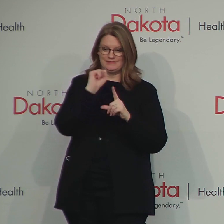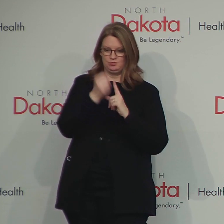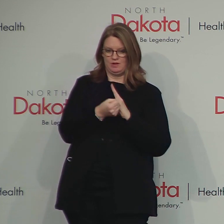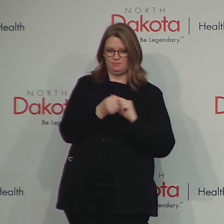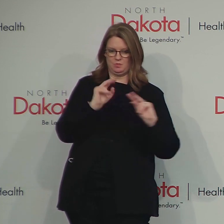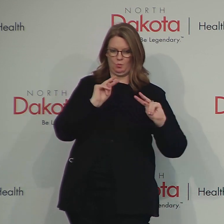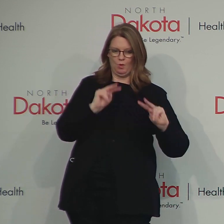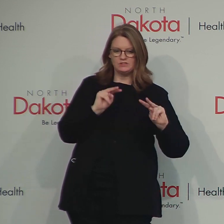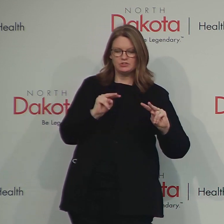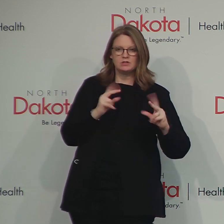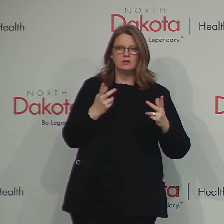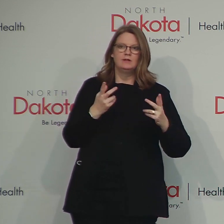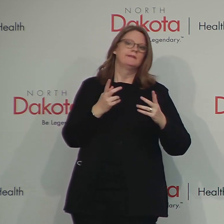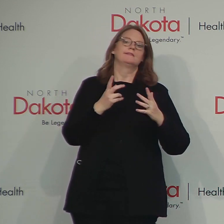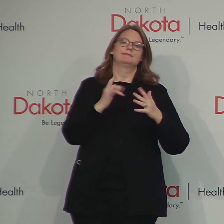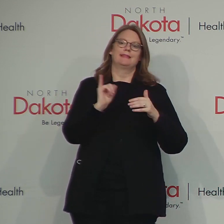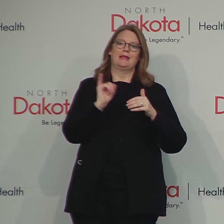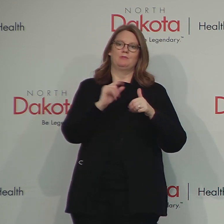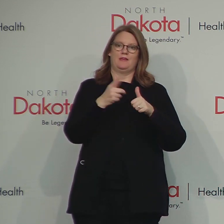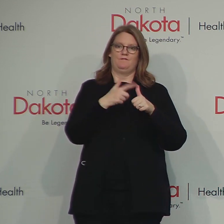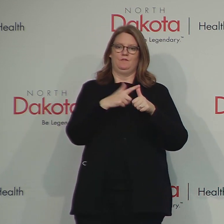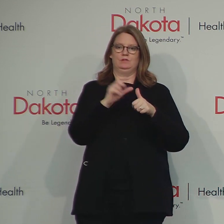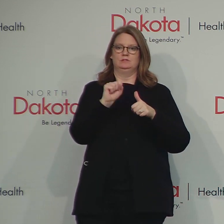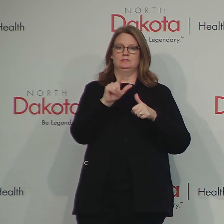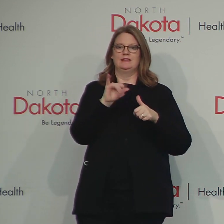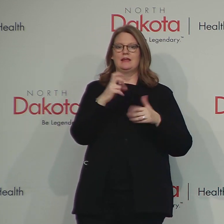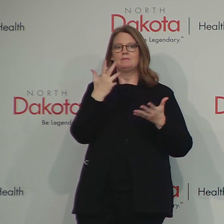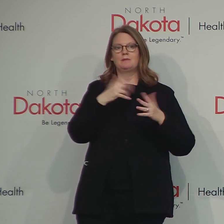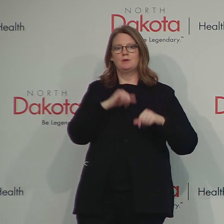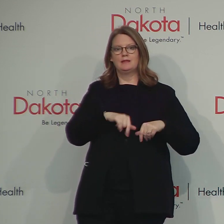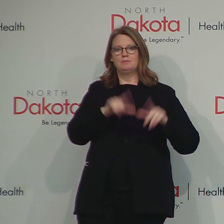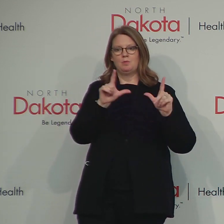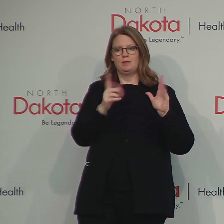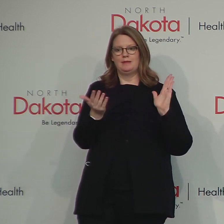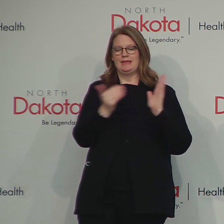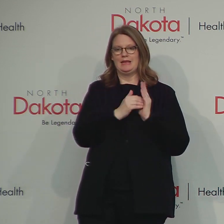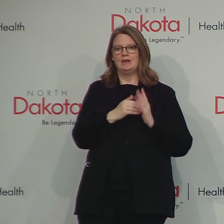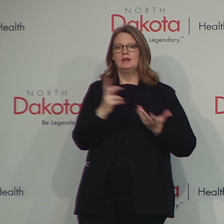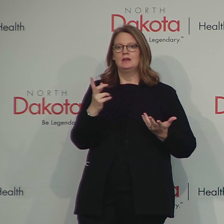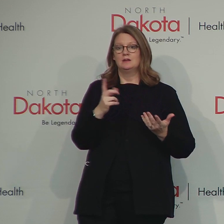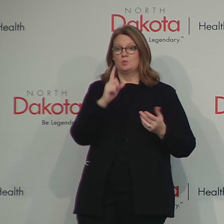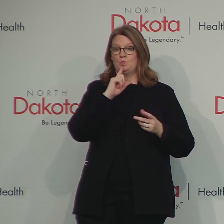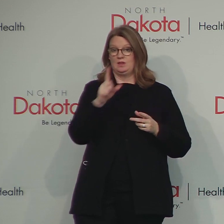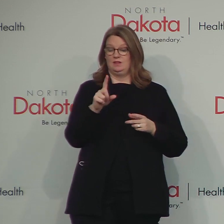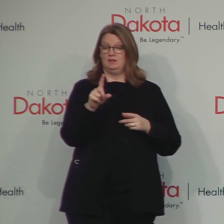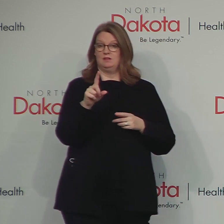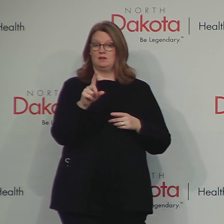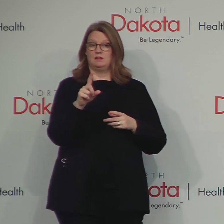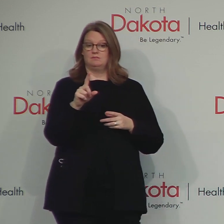include, starting with that first slide, and maybe we can pull that up again, but, the 80% drop in